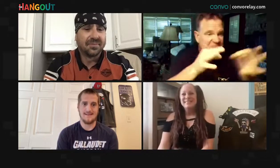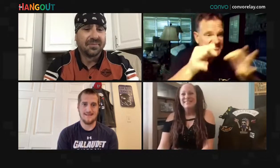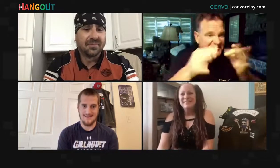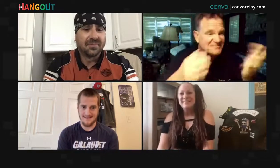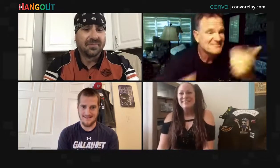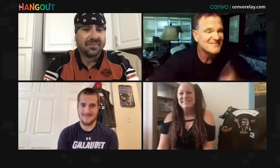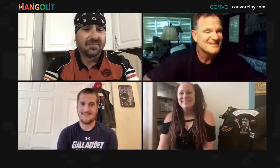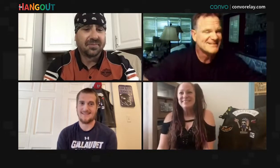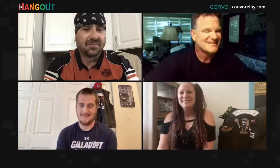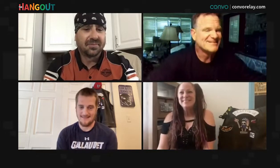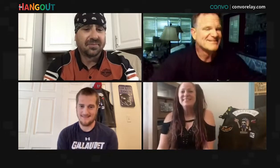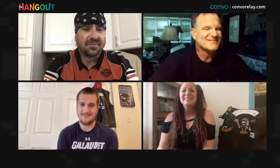by yourself.